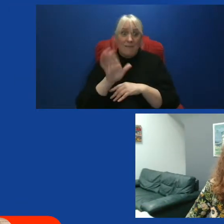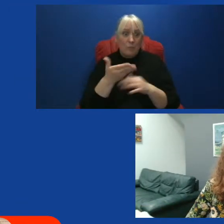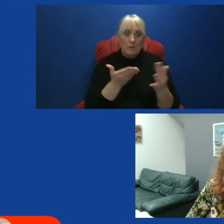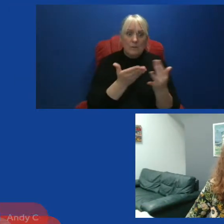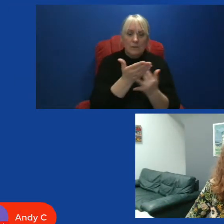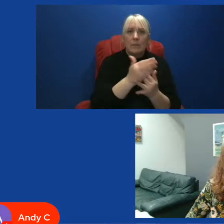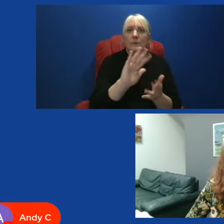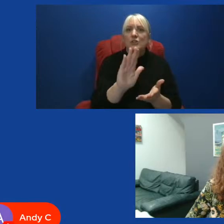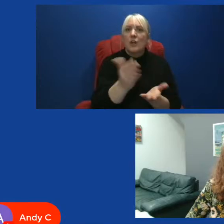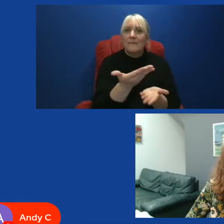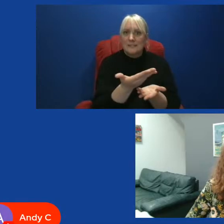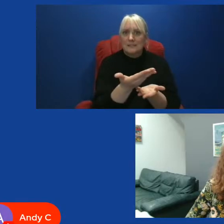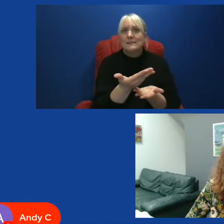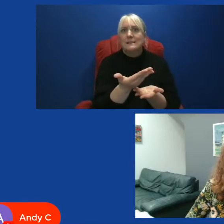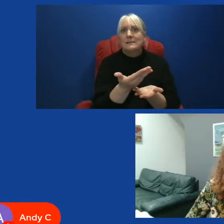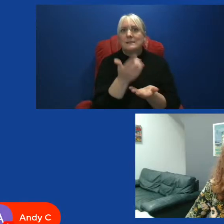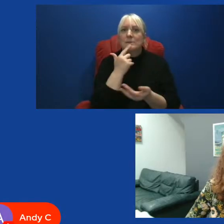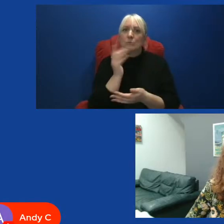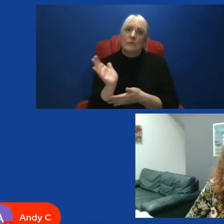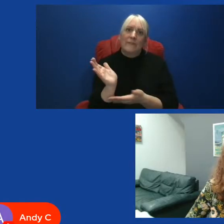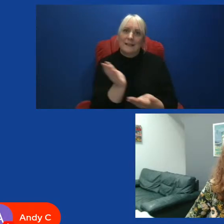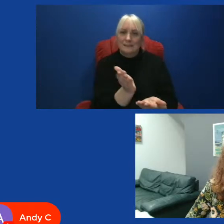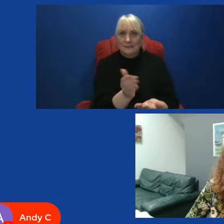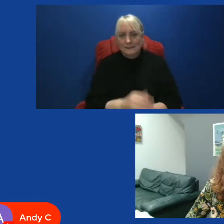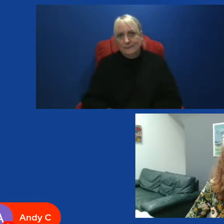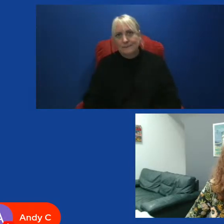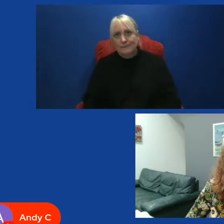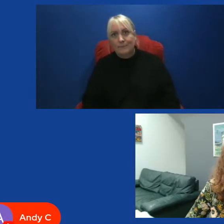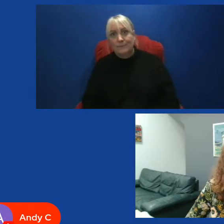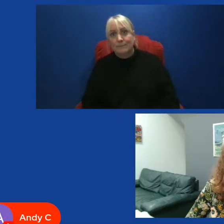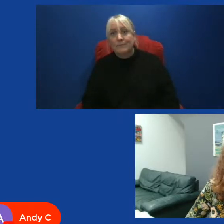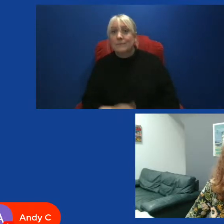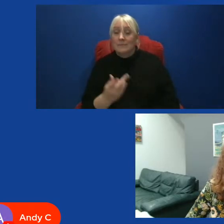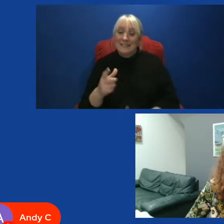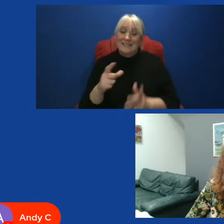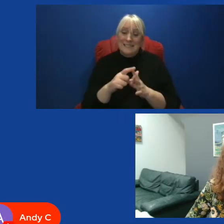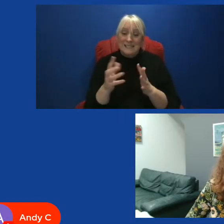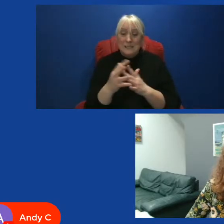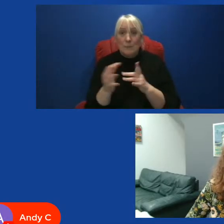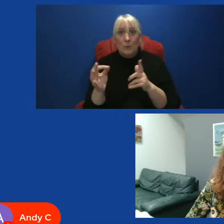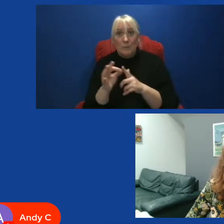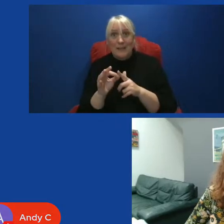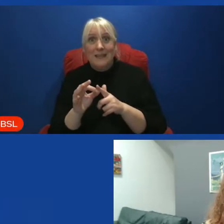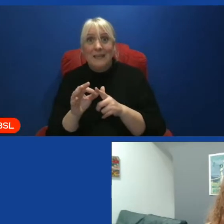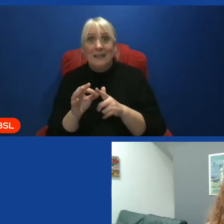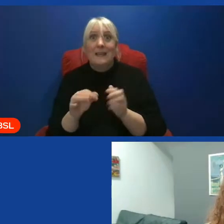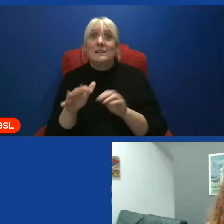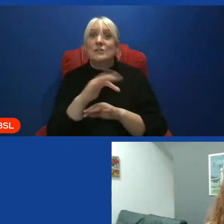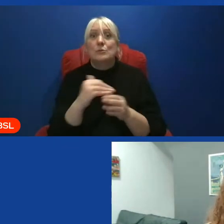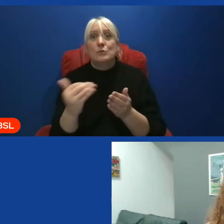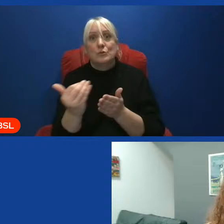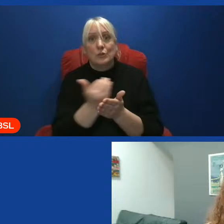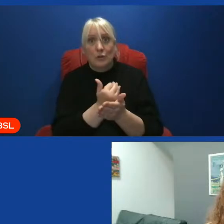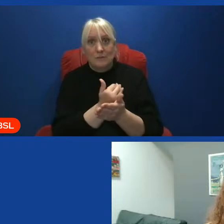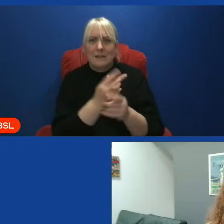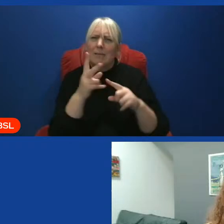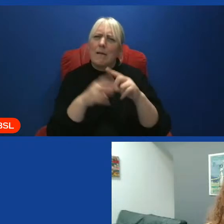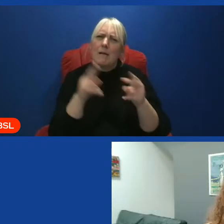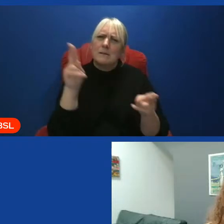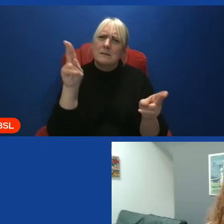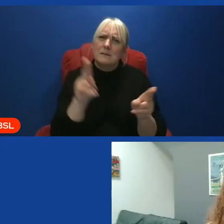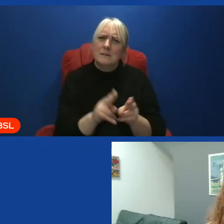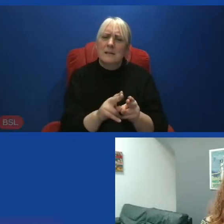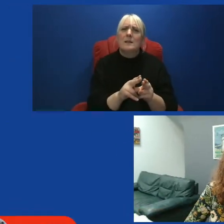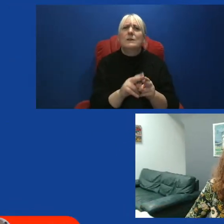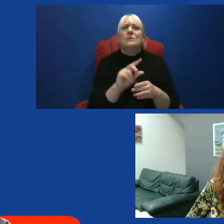services provided by PCS members, especially in the DWP and the Social Security with the cuts to benefits to both the sick